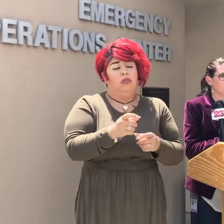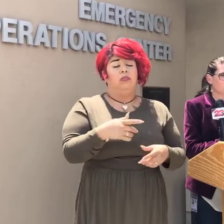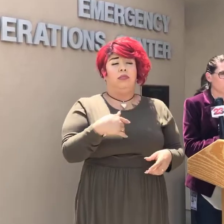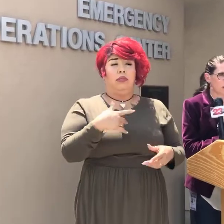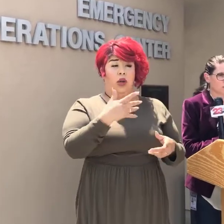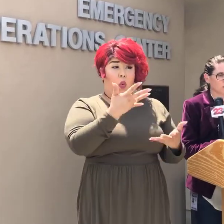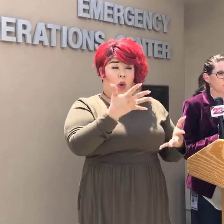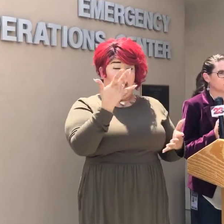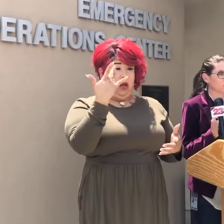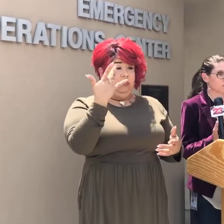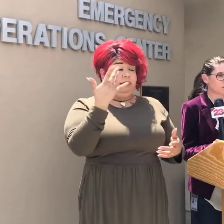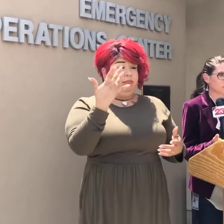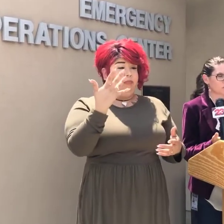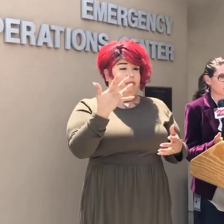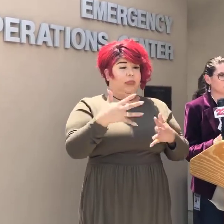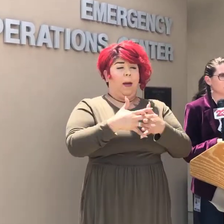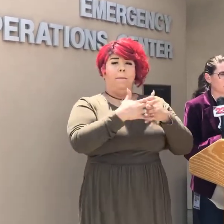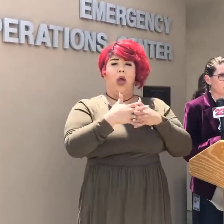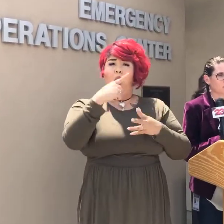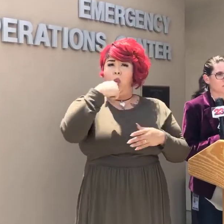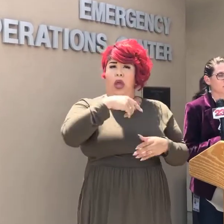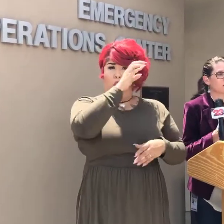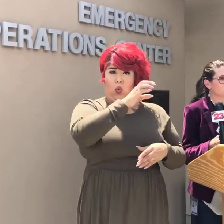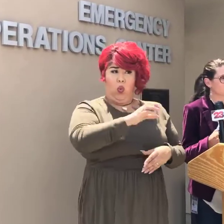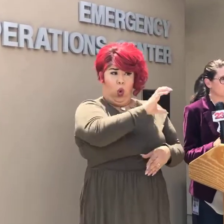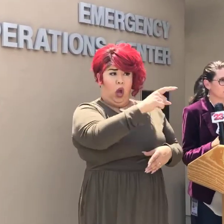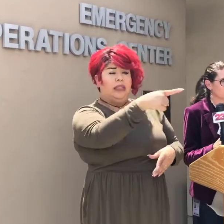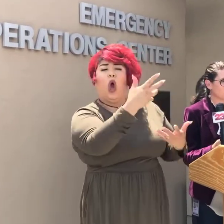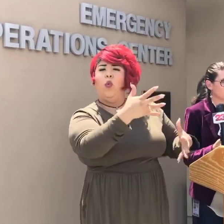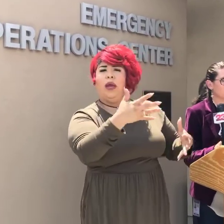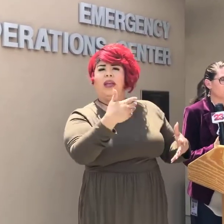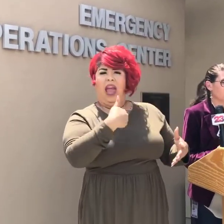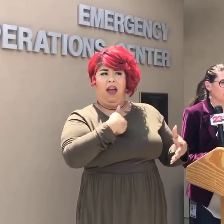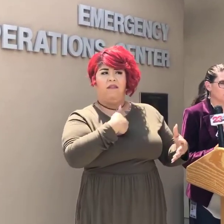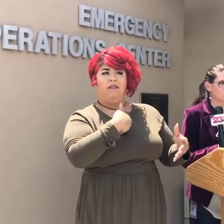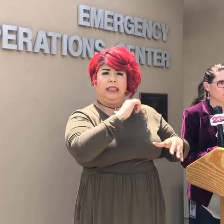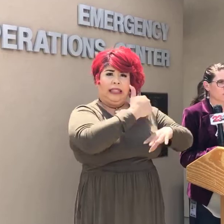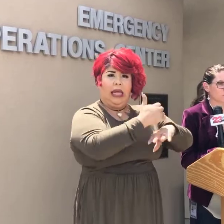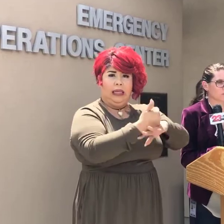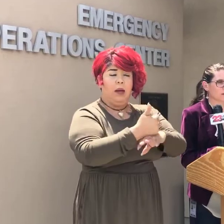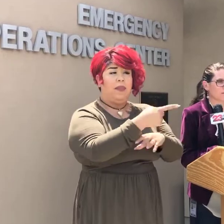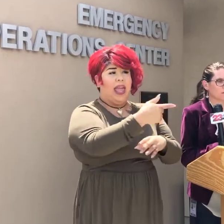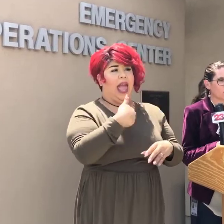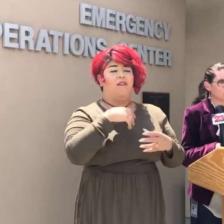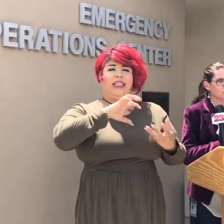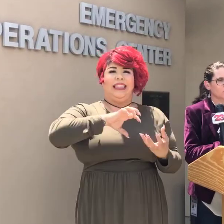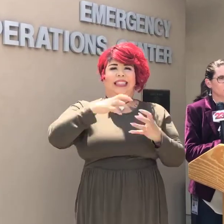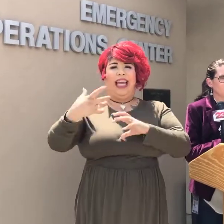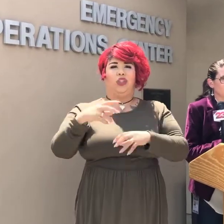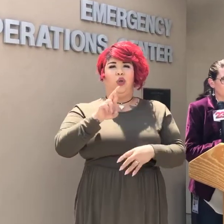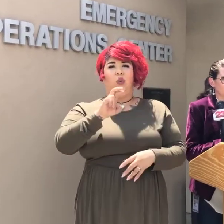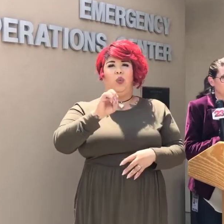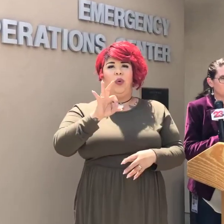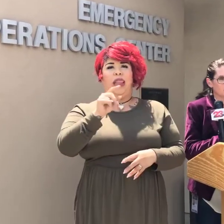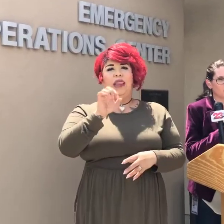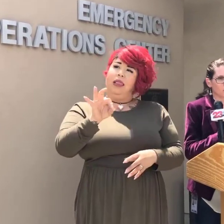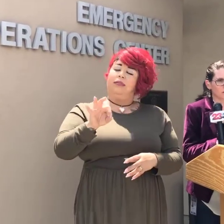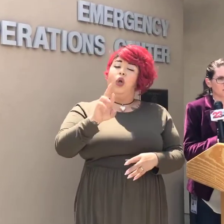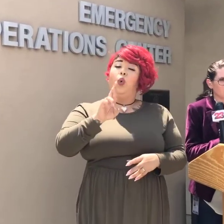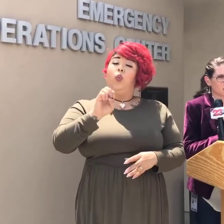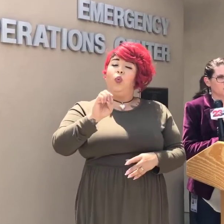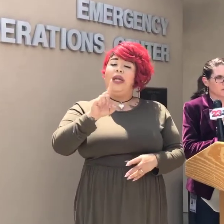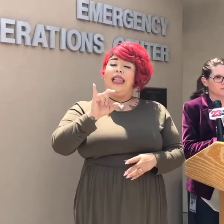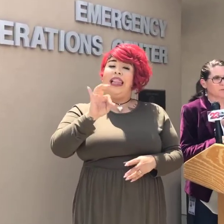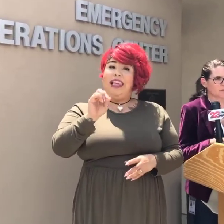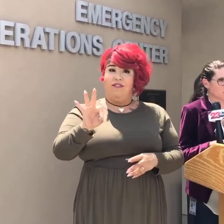providing great support out there. So we suggest their disaster relief fund is a great way to do that. There are also funds